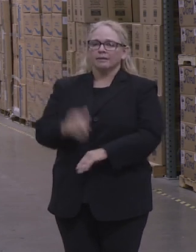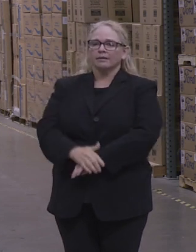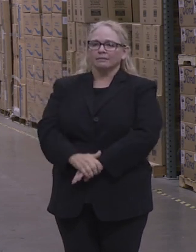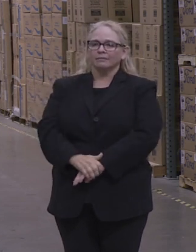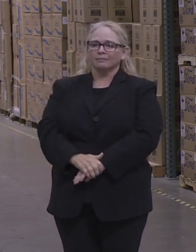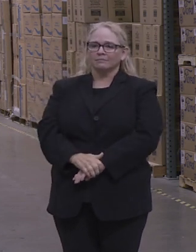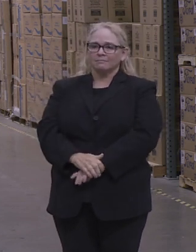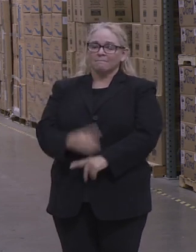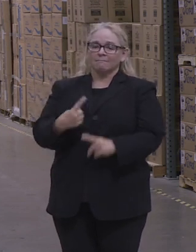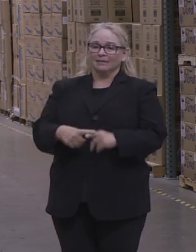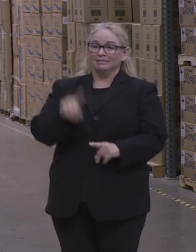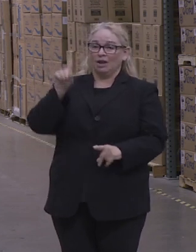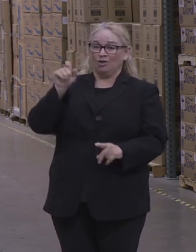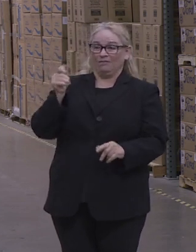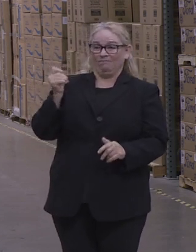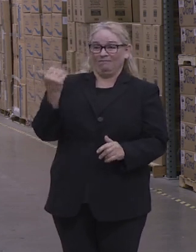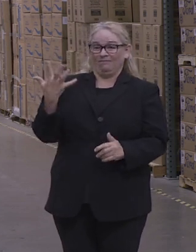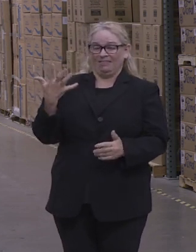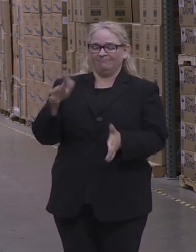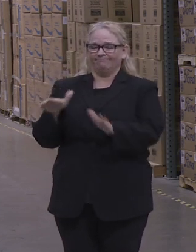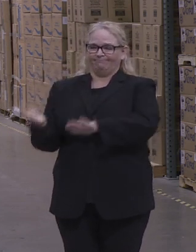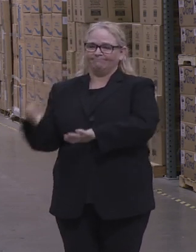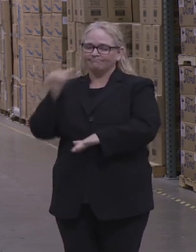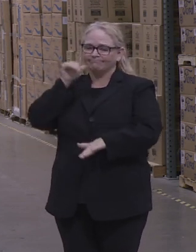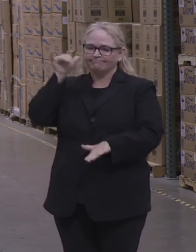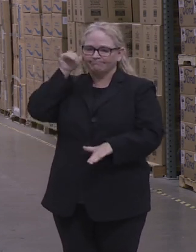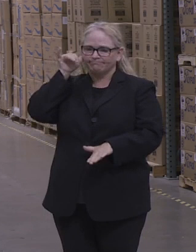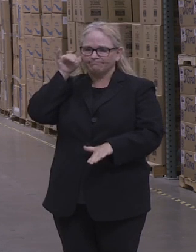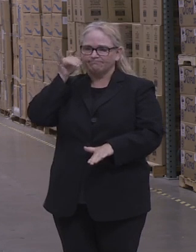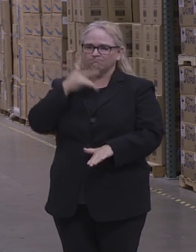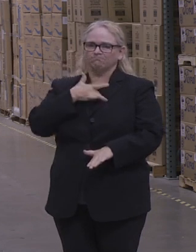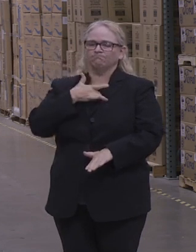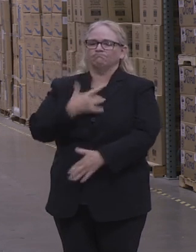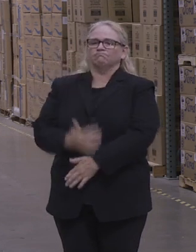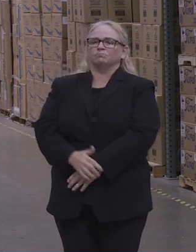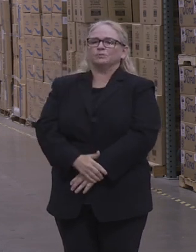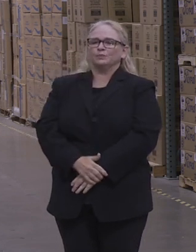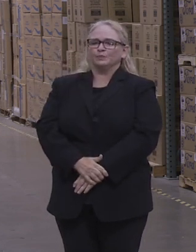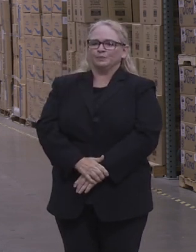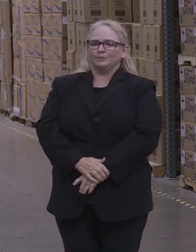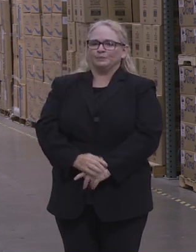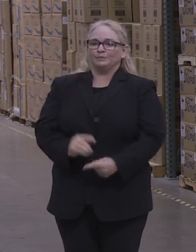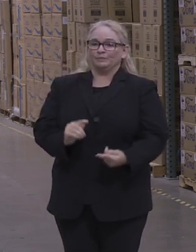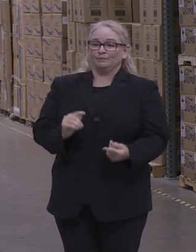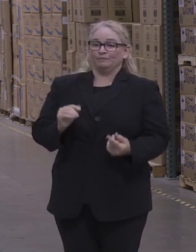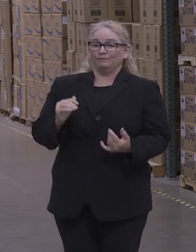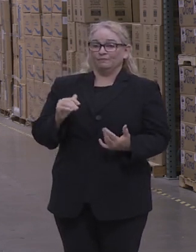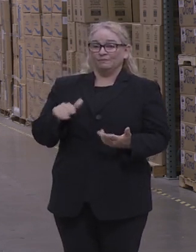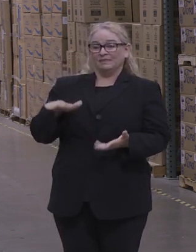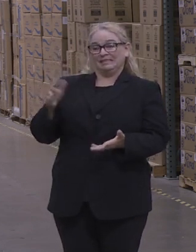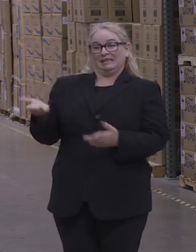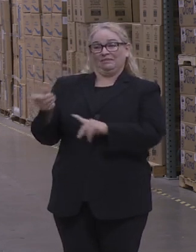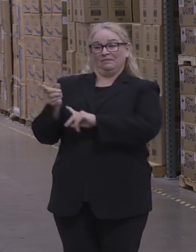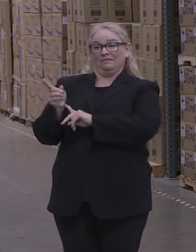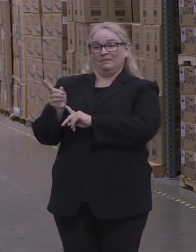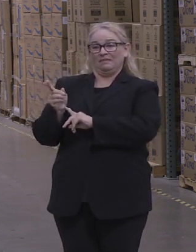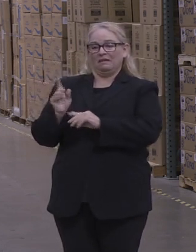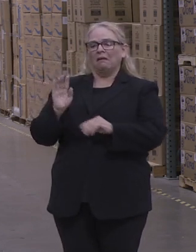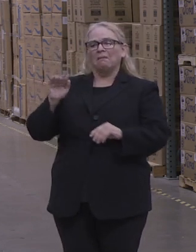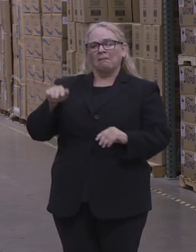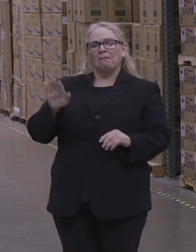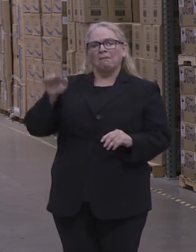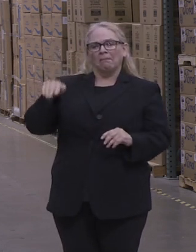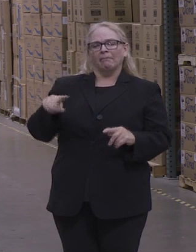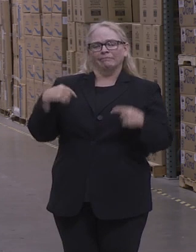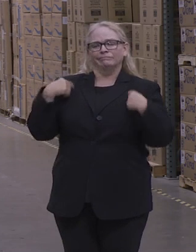115 deaths here in the state of California. That number has fluctuated a lot. Earlier in the week, I